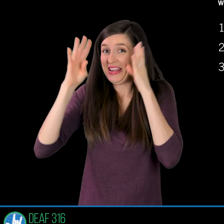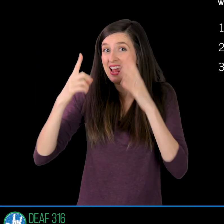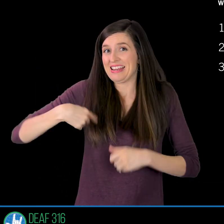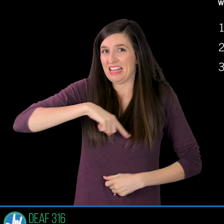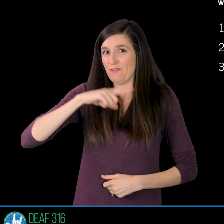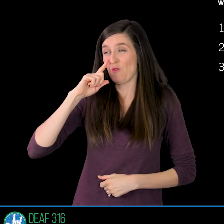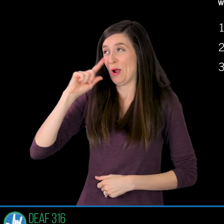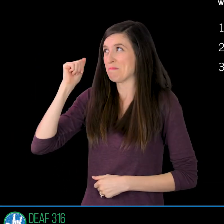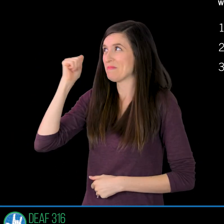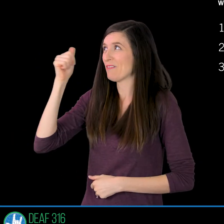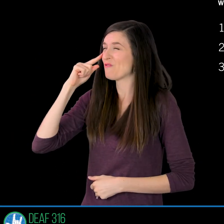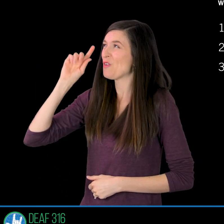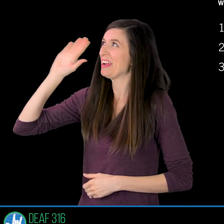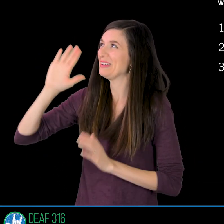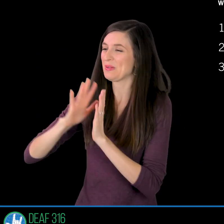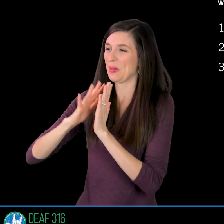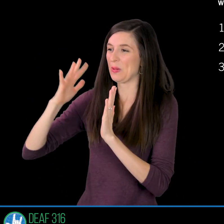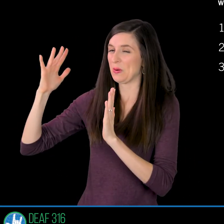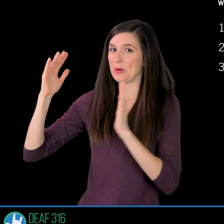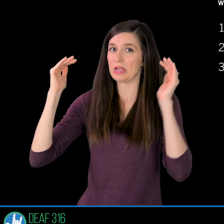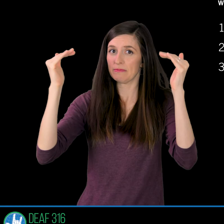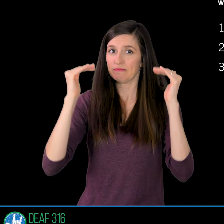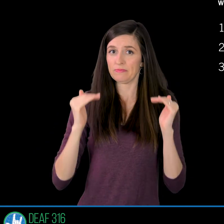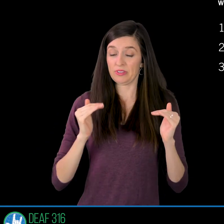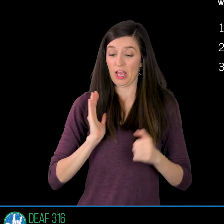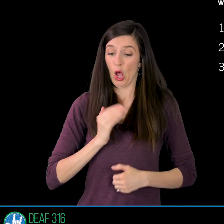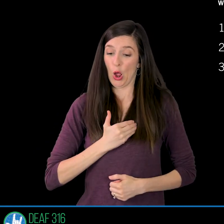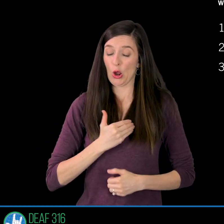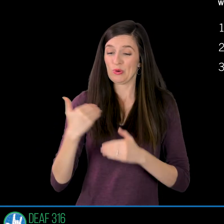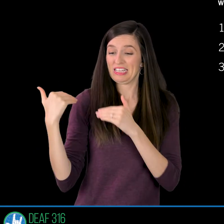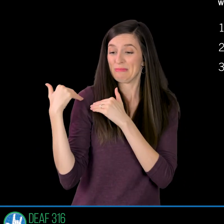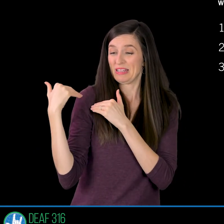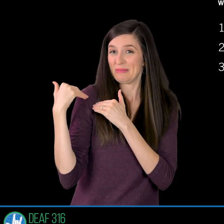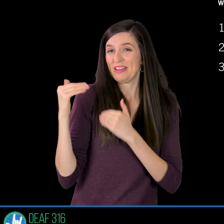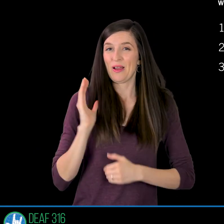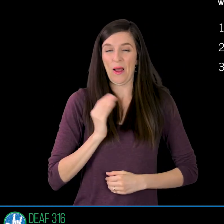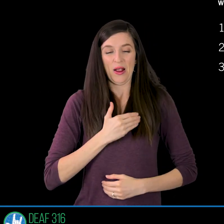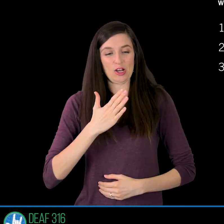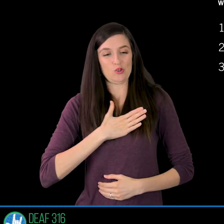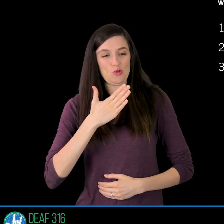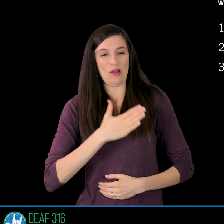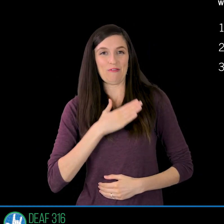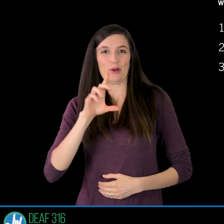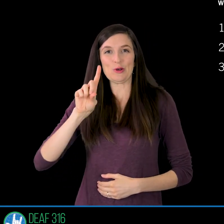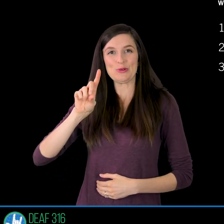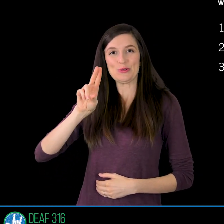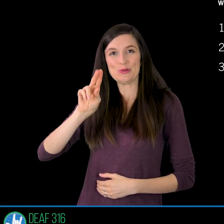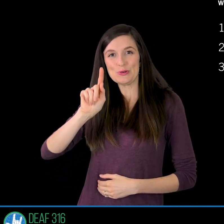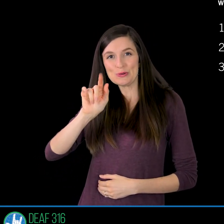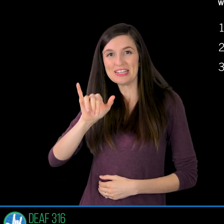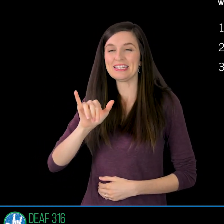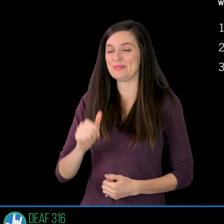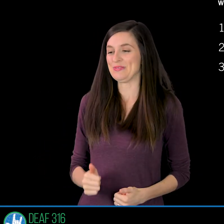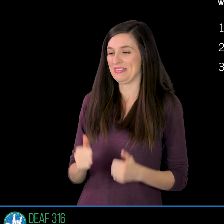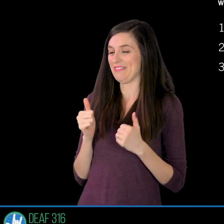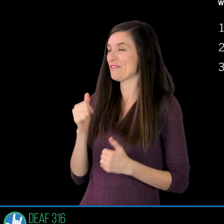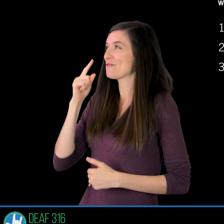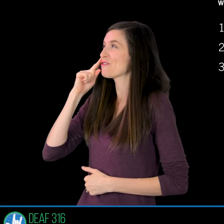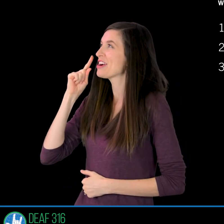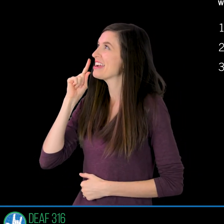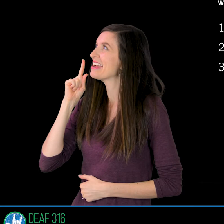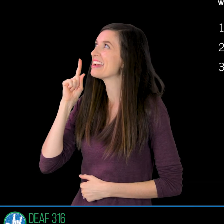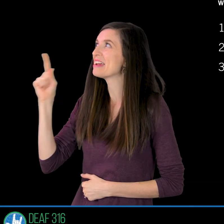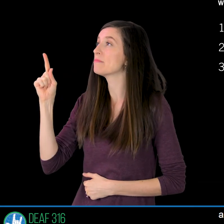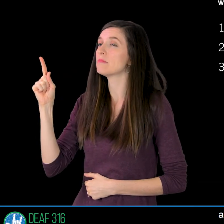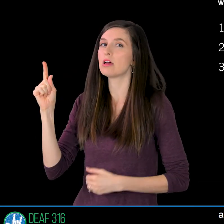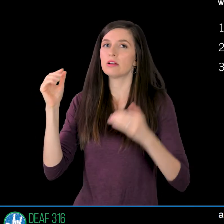glory. Therefore, it is man's joyful duty to live for the glory of